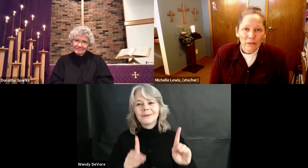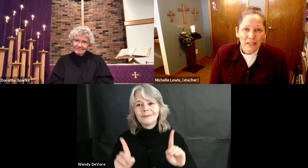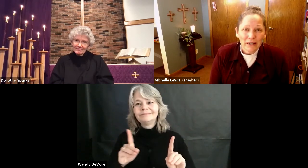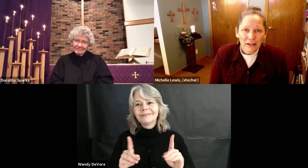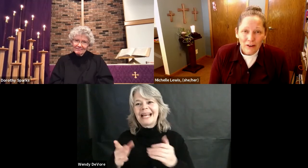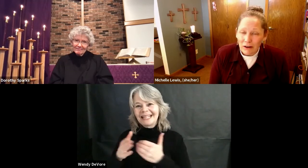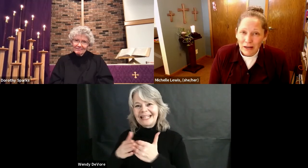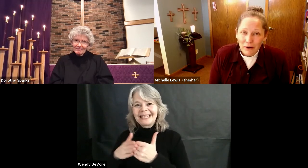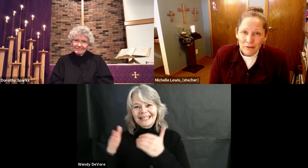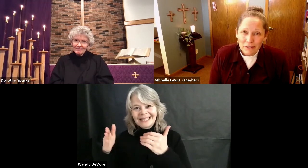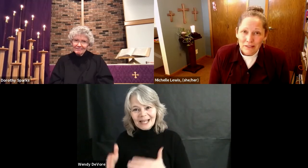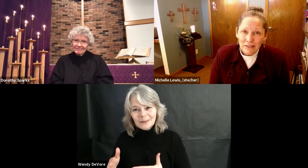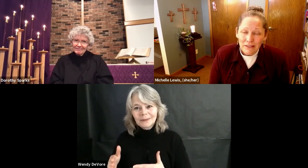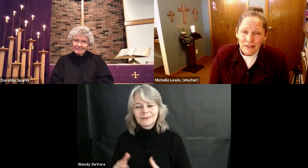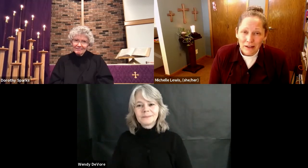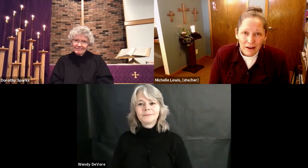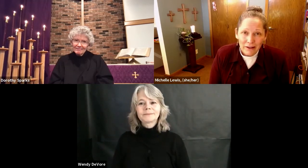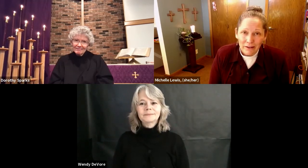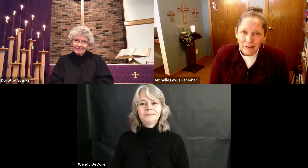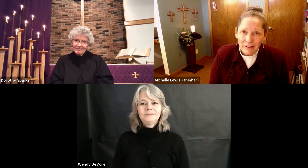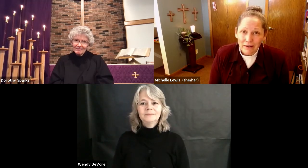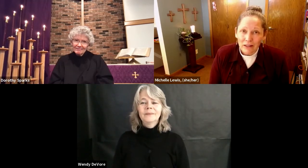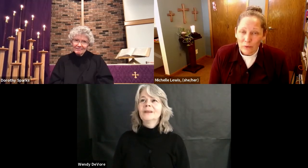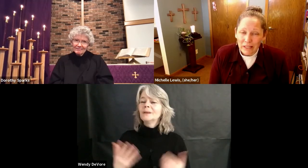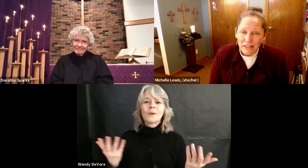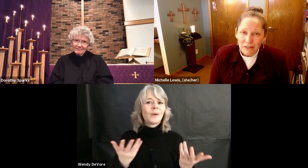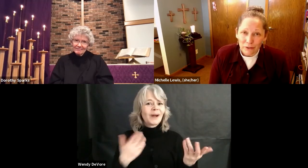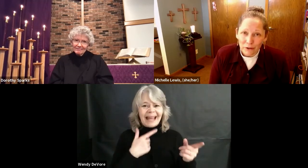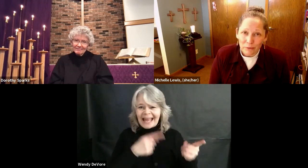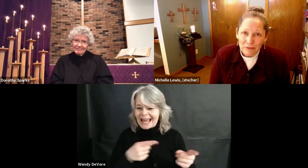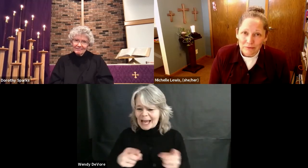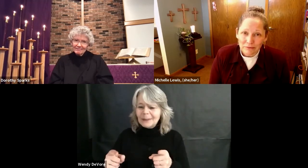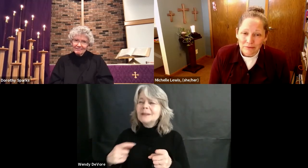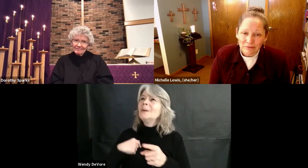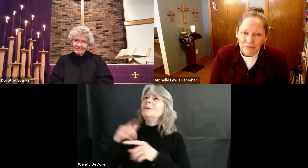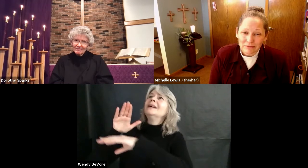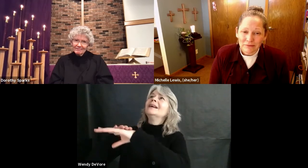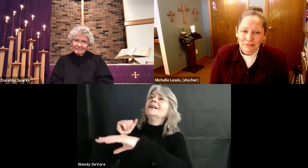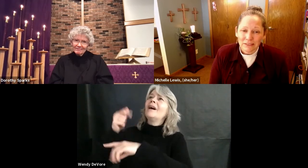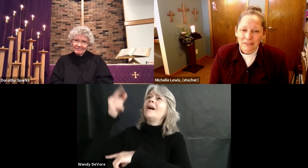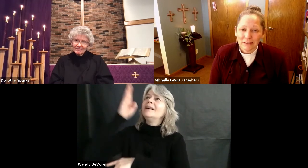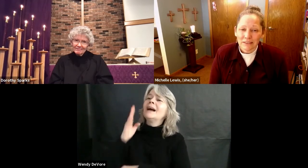And we call out, God, we need your hope.